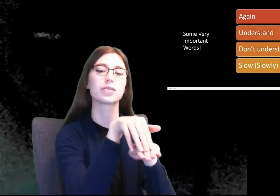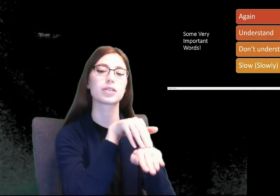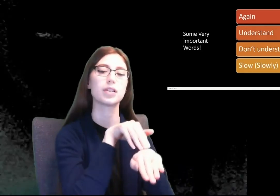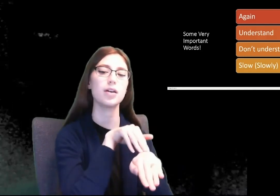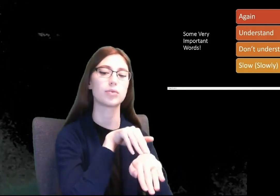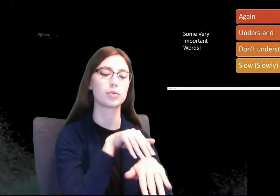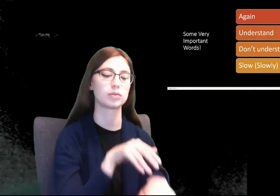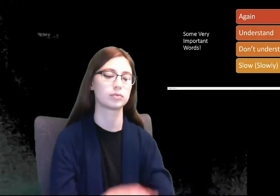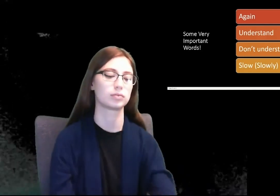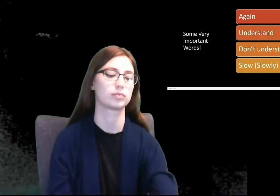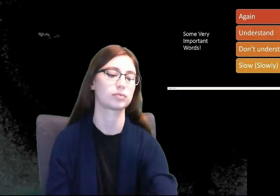Slow.